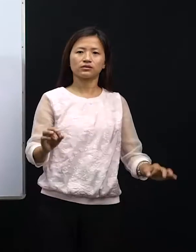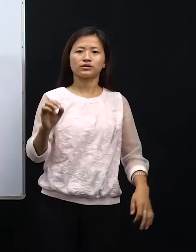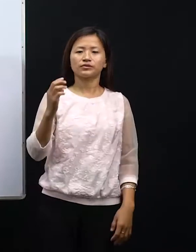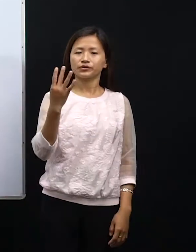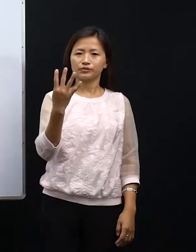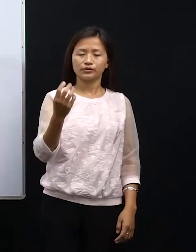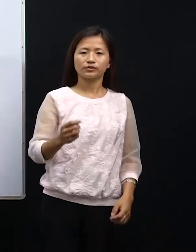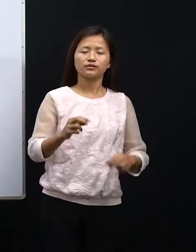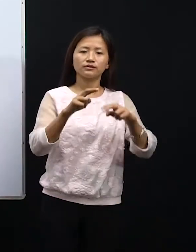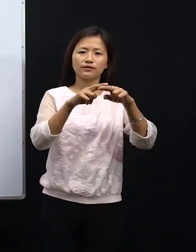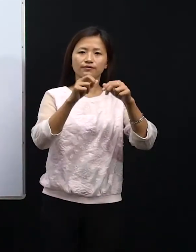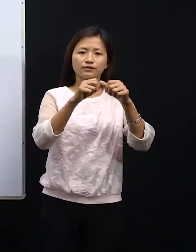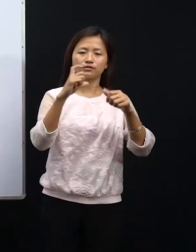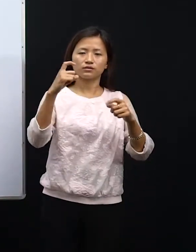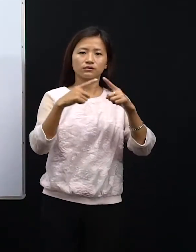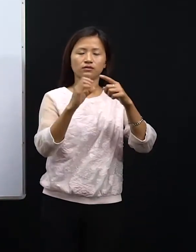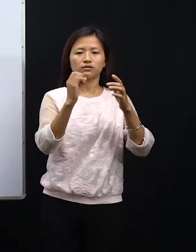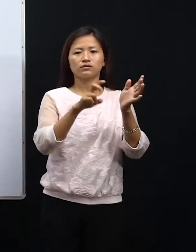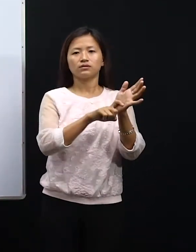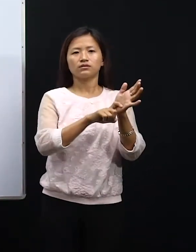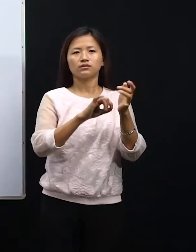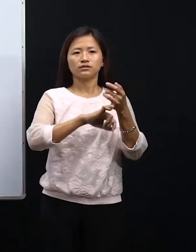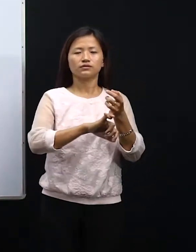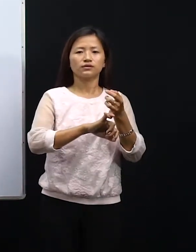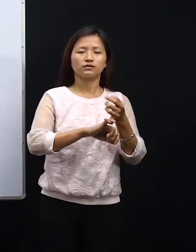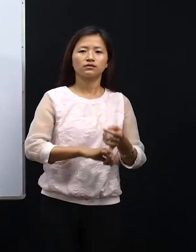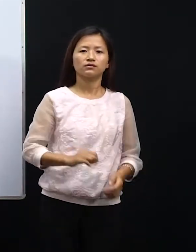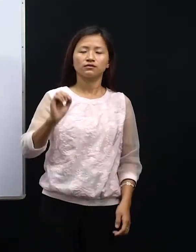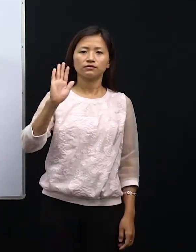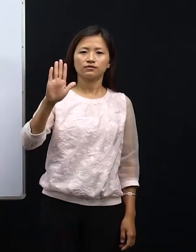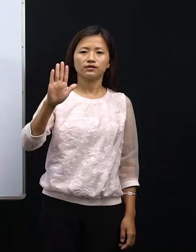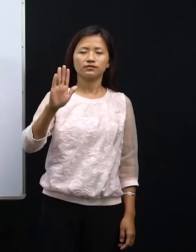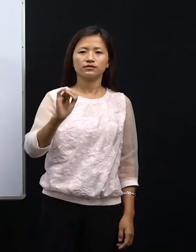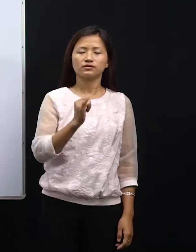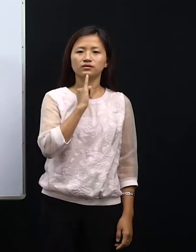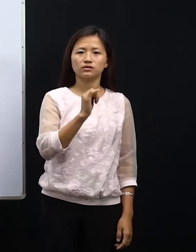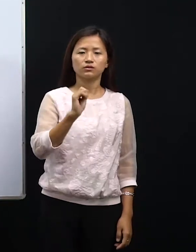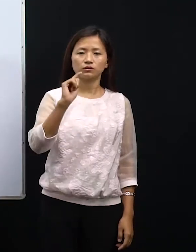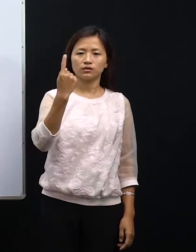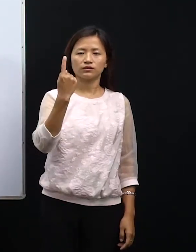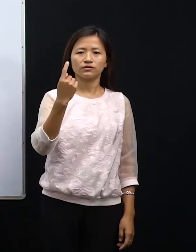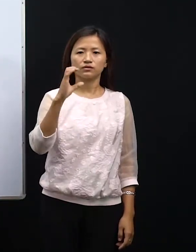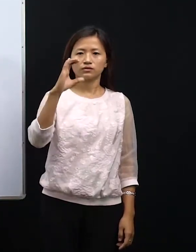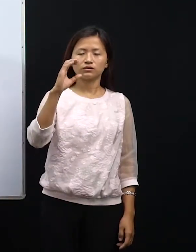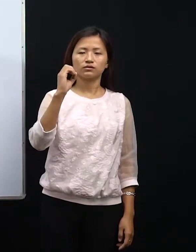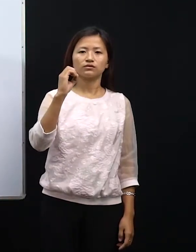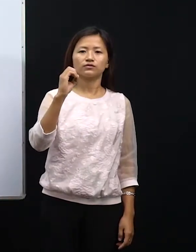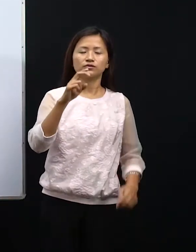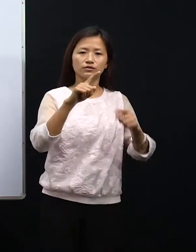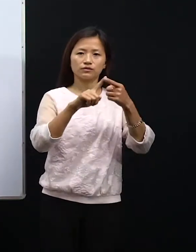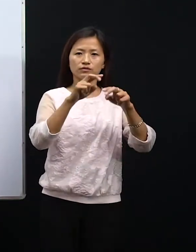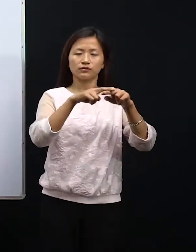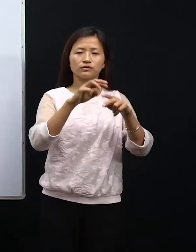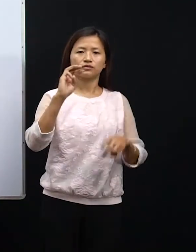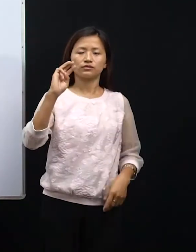numerical factors. Okay, so here 5 is one of the coefficients, 3 is